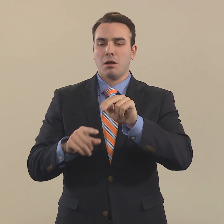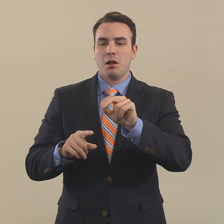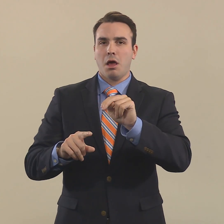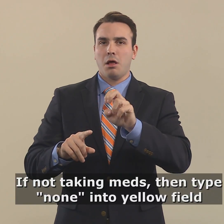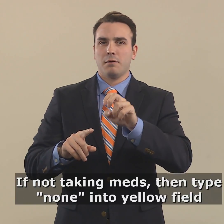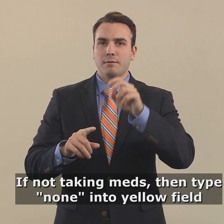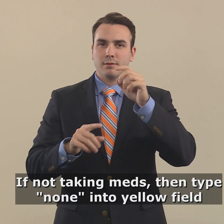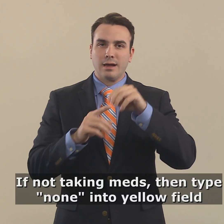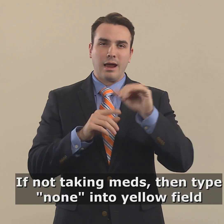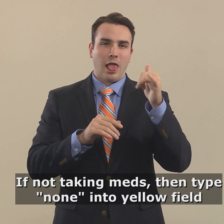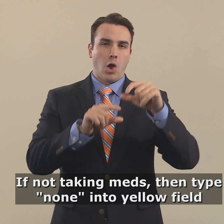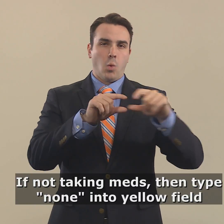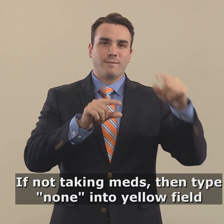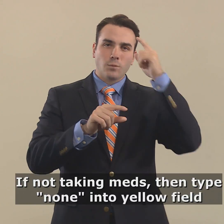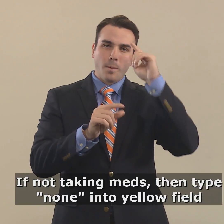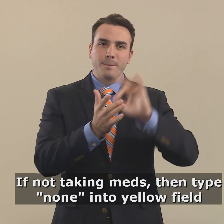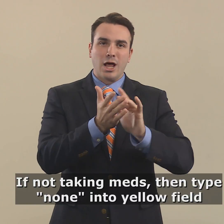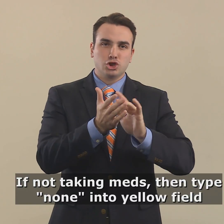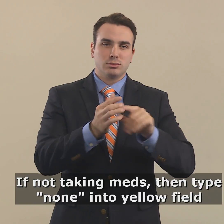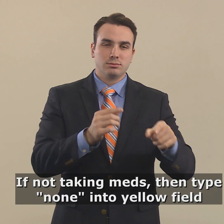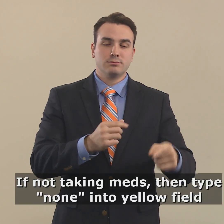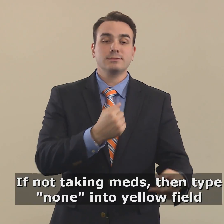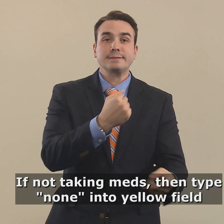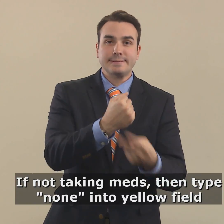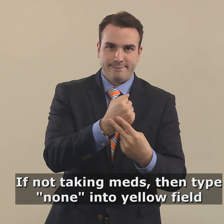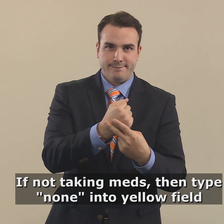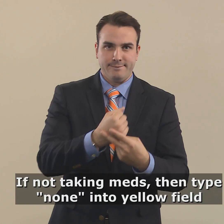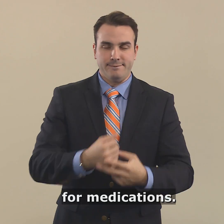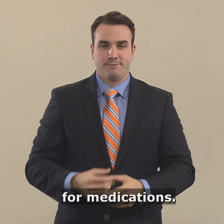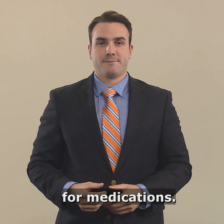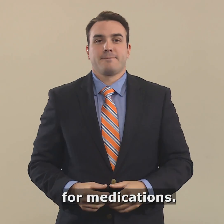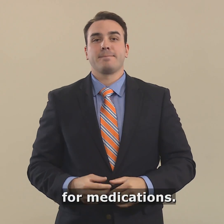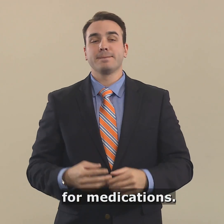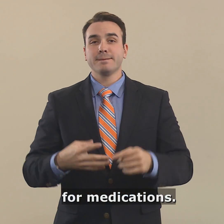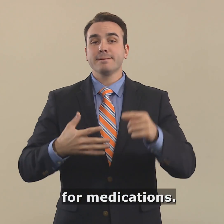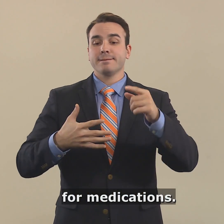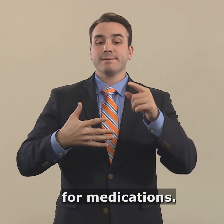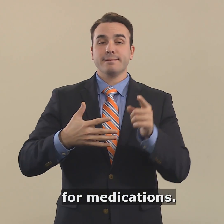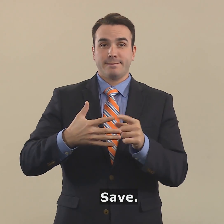If not taking meds, then type none into yellow field for medications. Save.